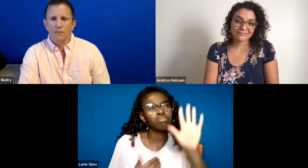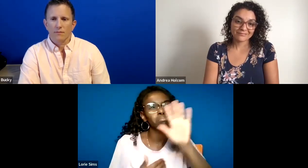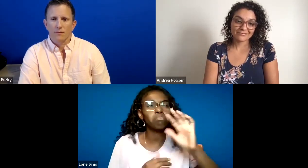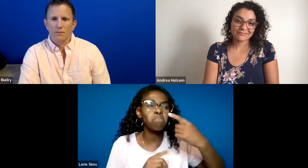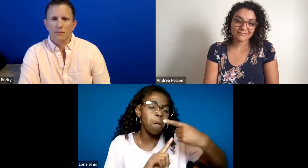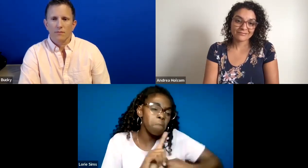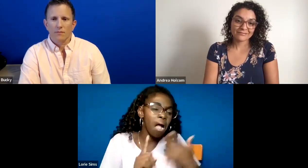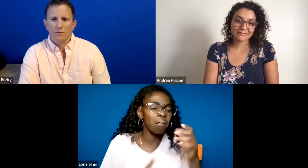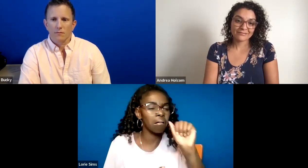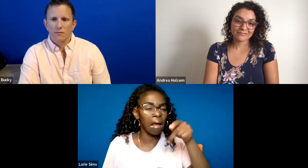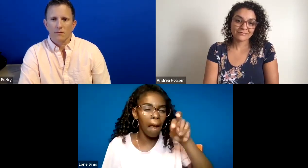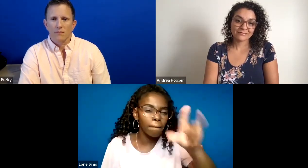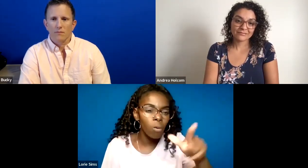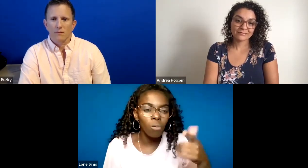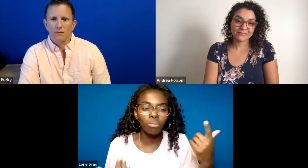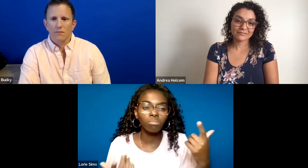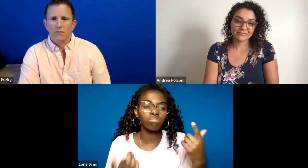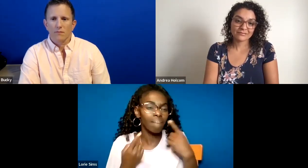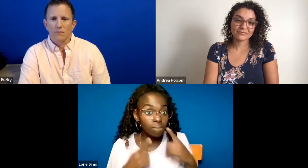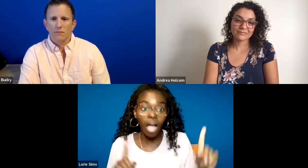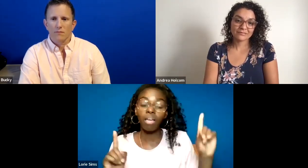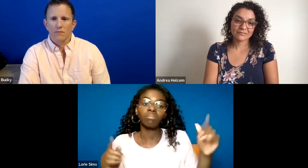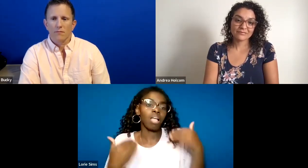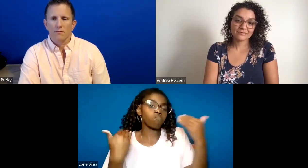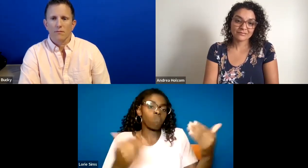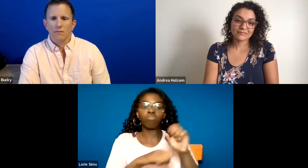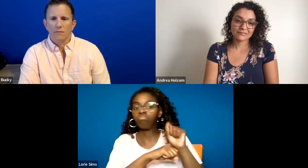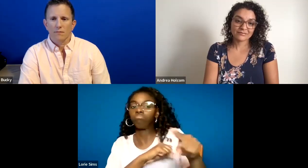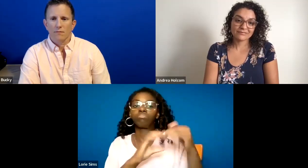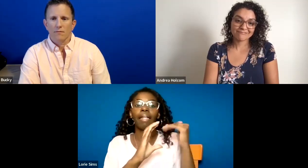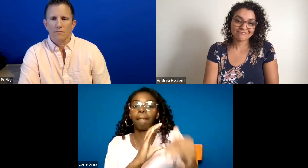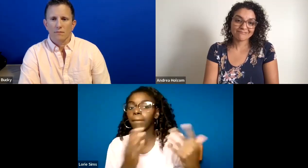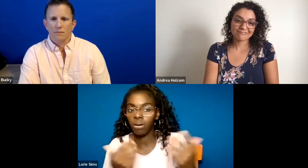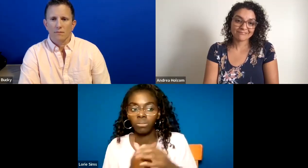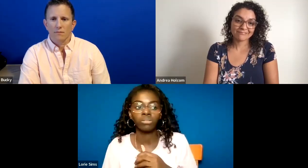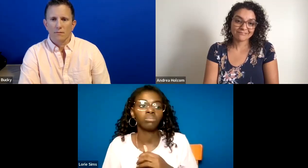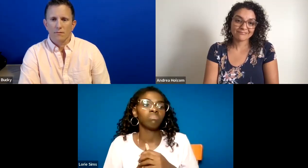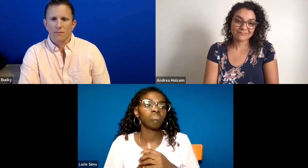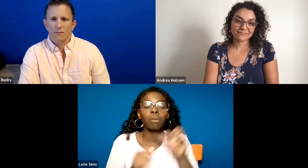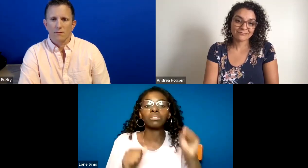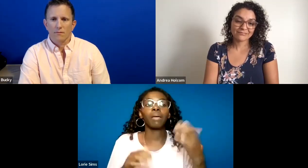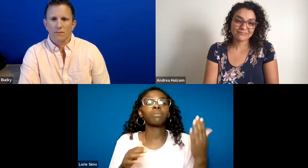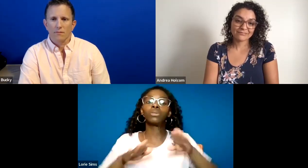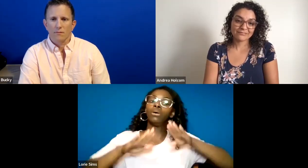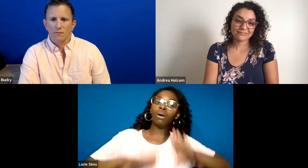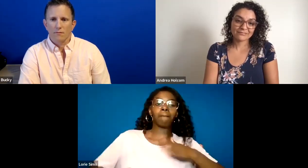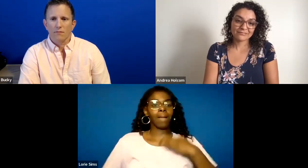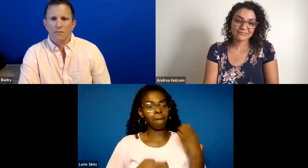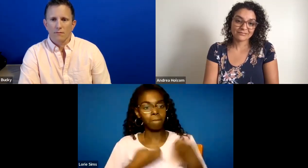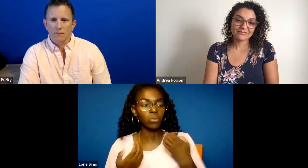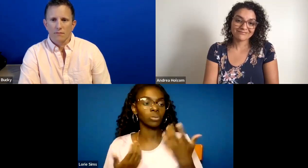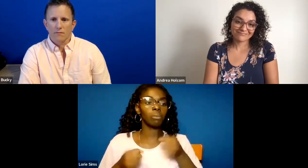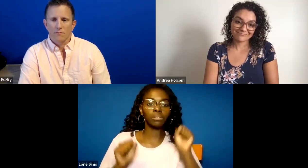waffled a little bit with that idea, probably for another month or so. And finally, in the month of April, I sent the email out to the